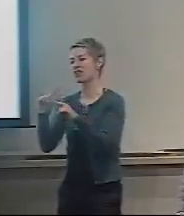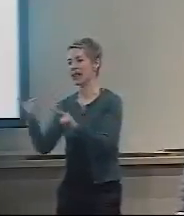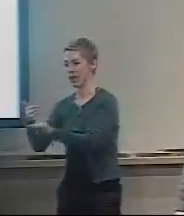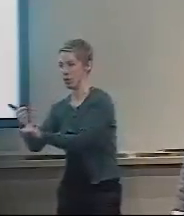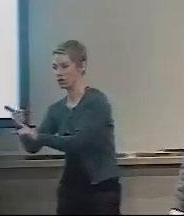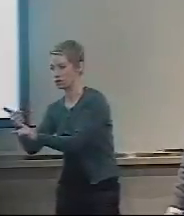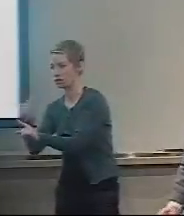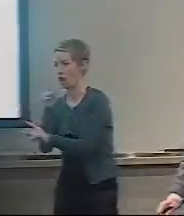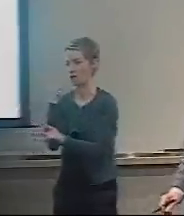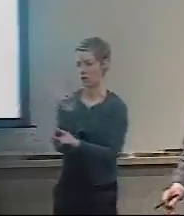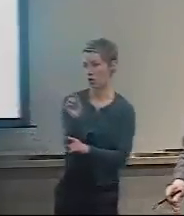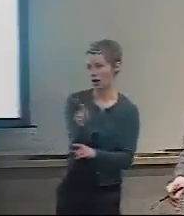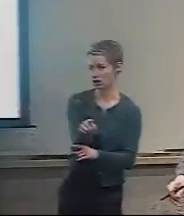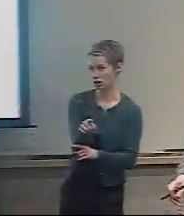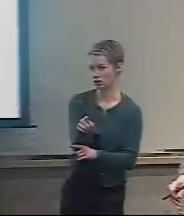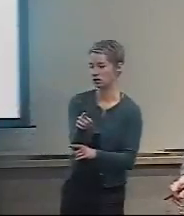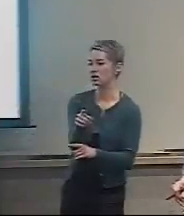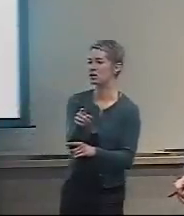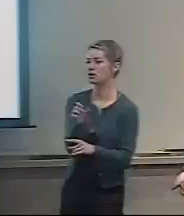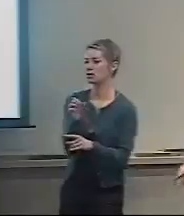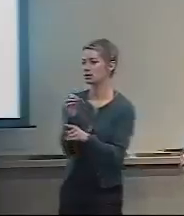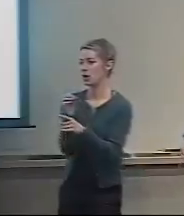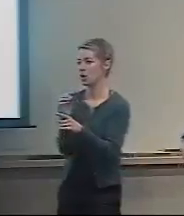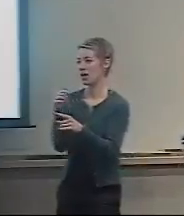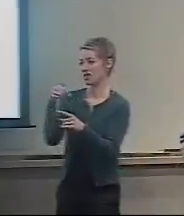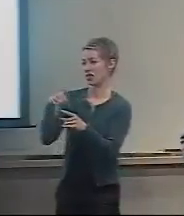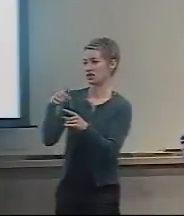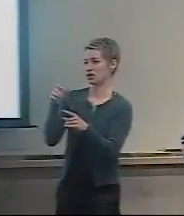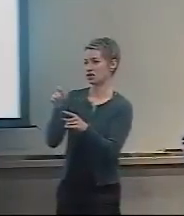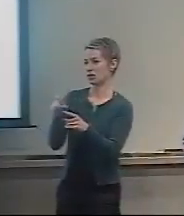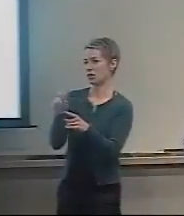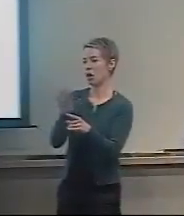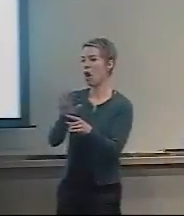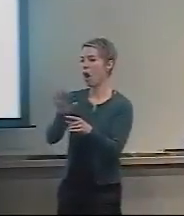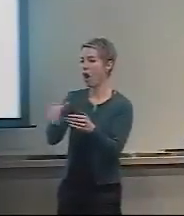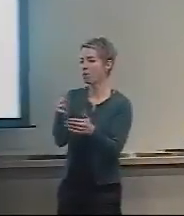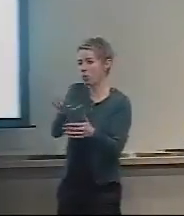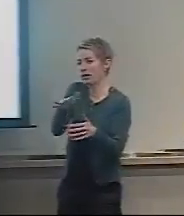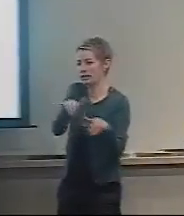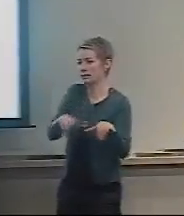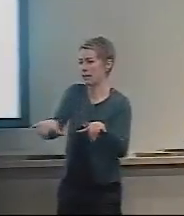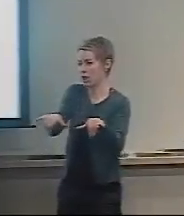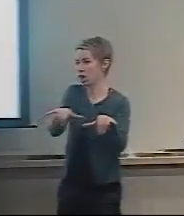compression. So they should have been all pretty similar.